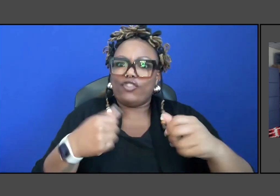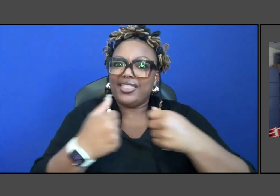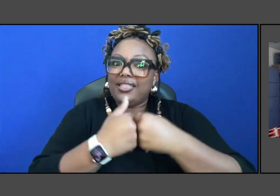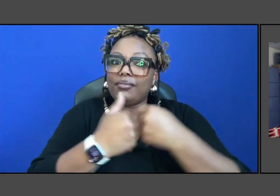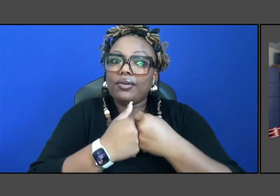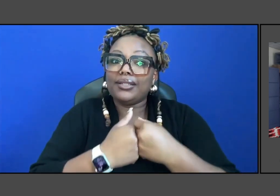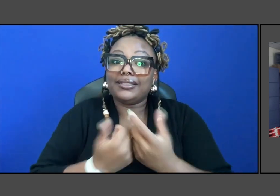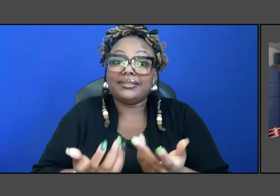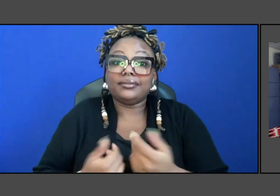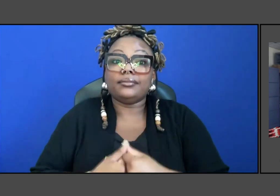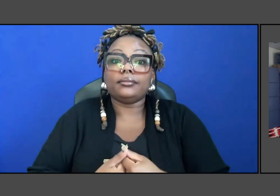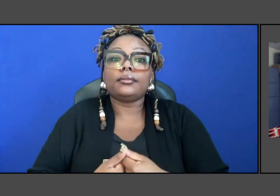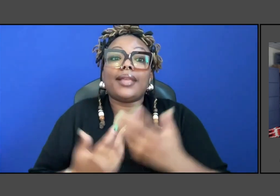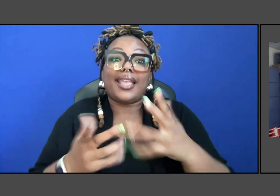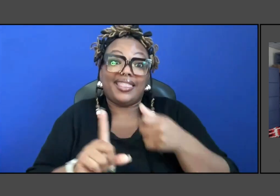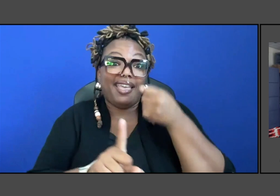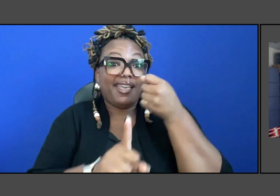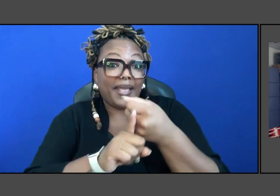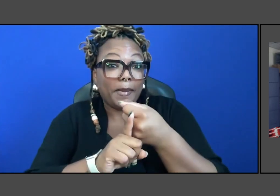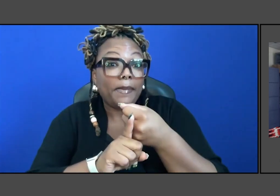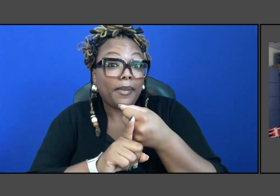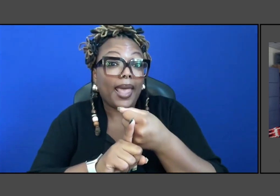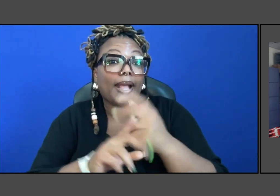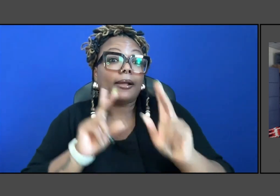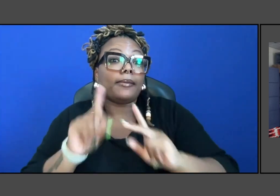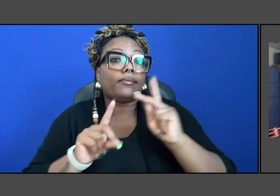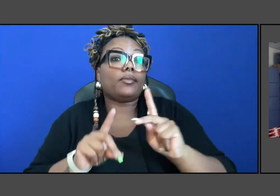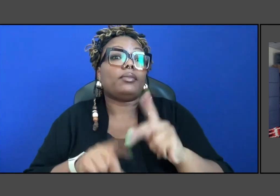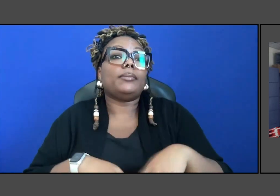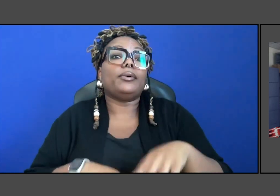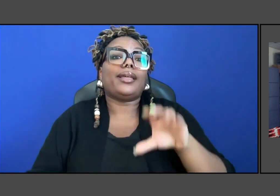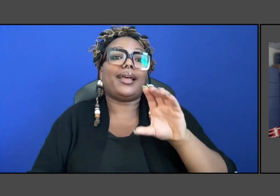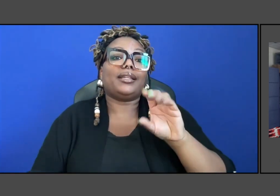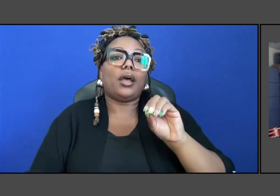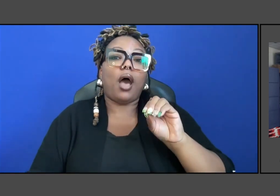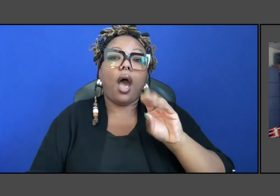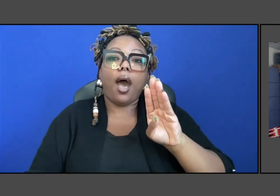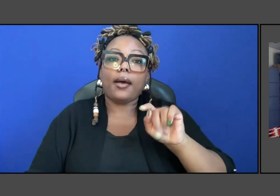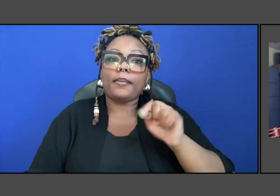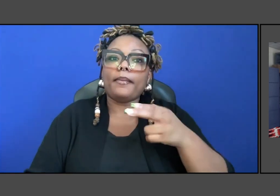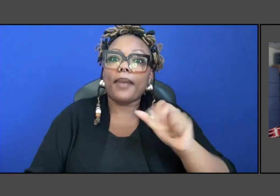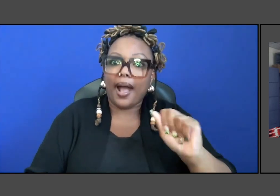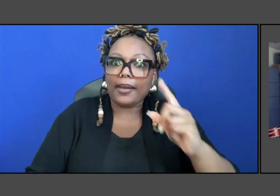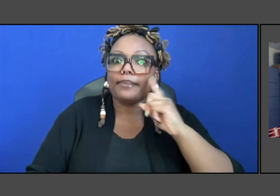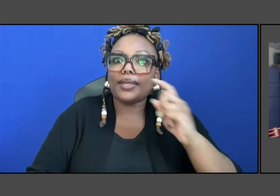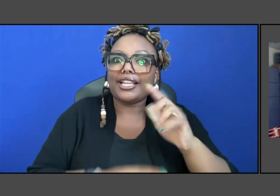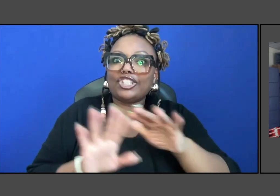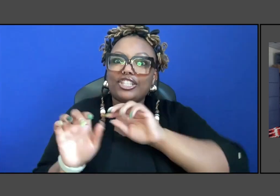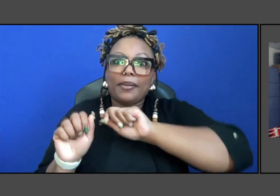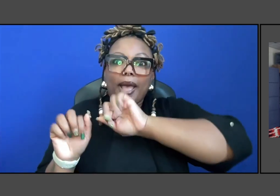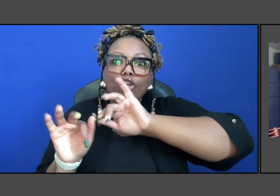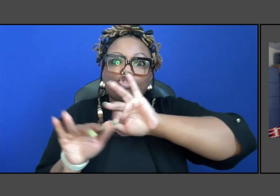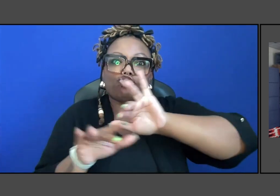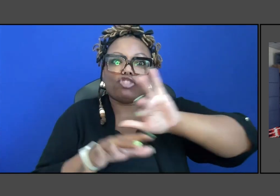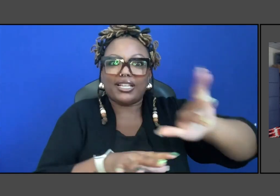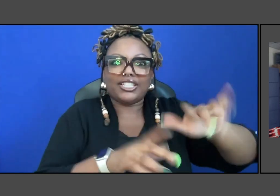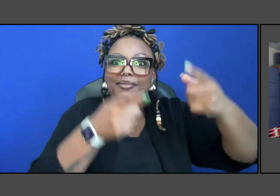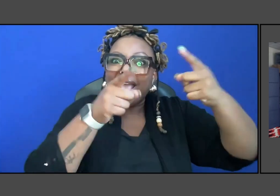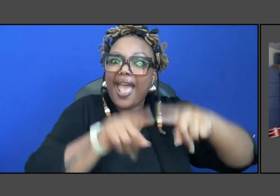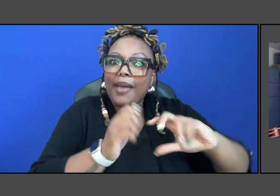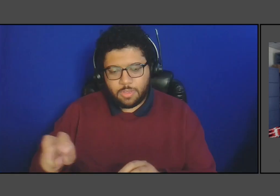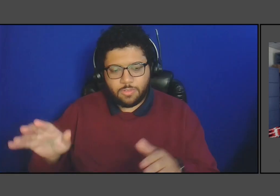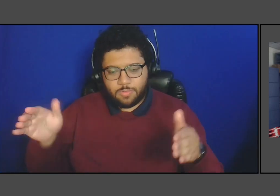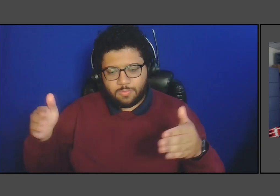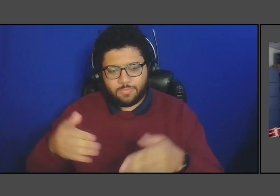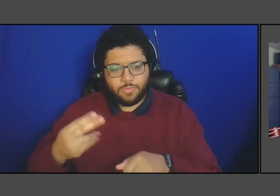And they impact people like the O'odham because the migration is being funneled and forced through U.S. policy